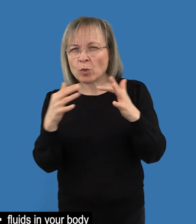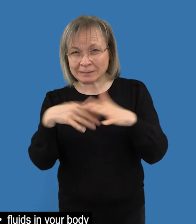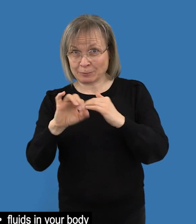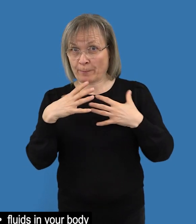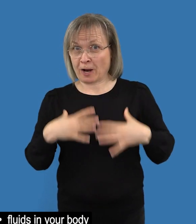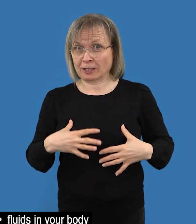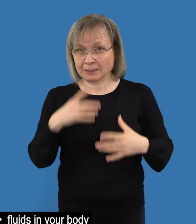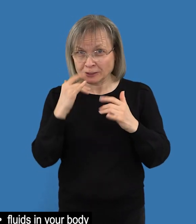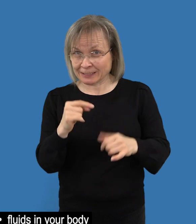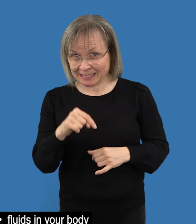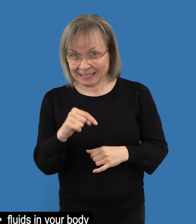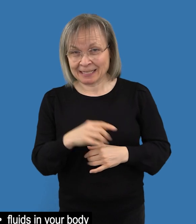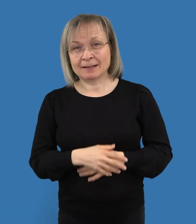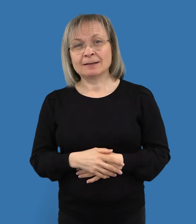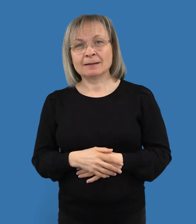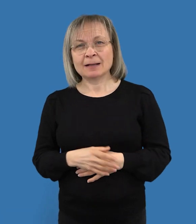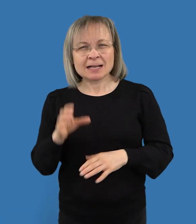fluids in your body,